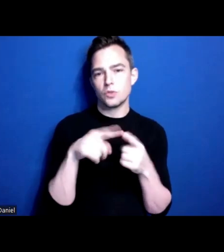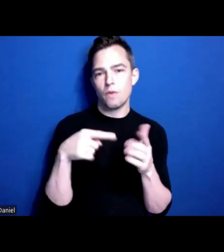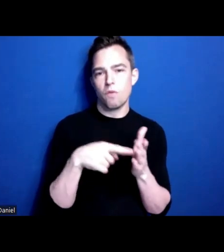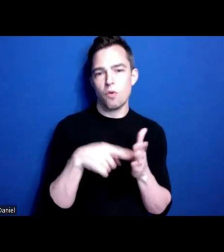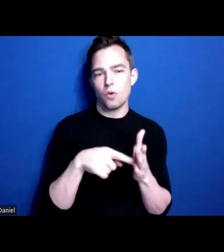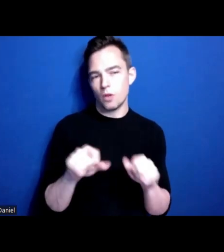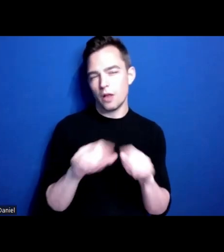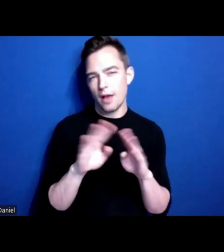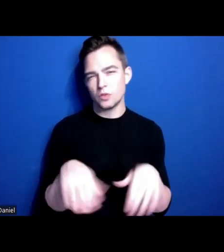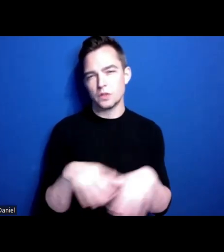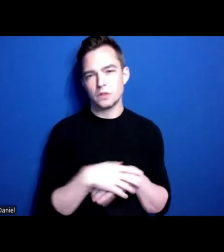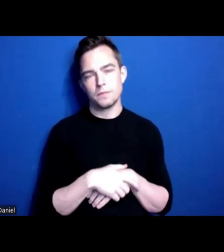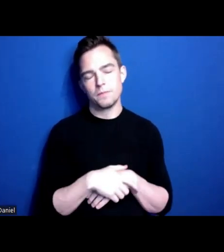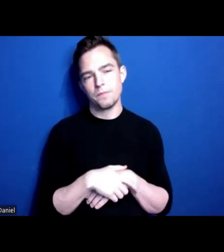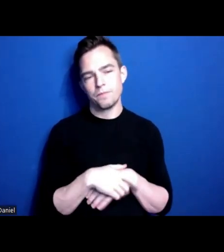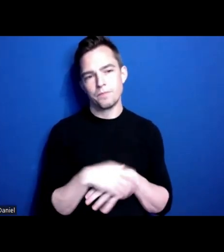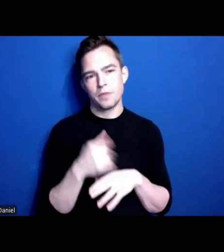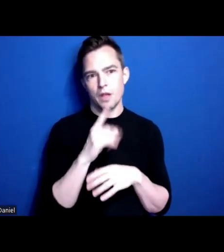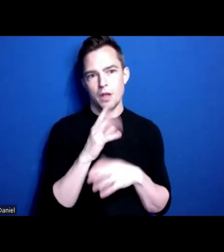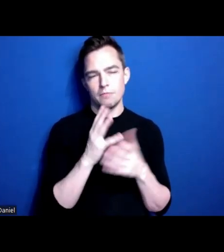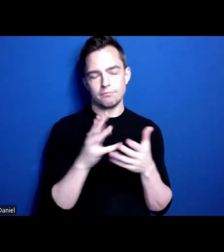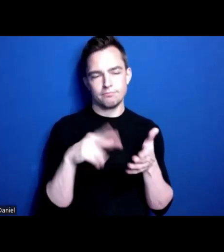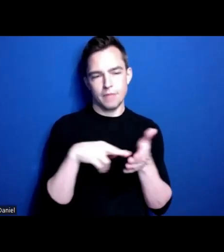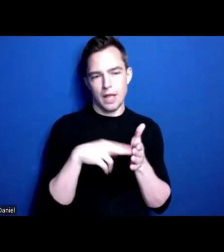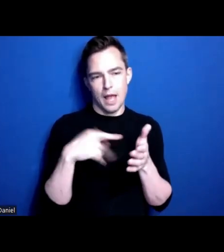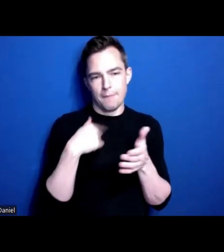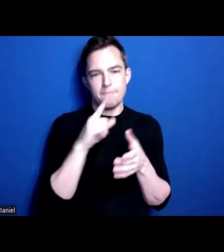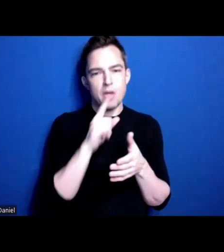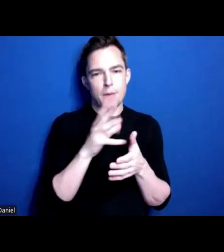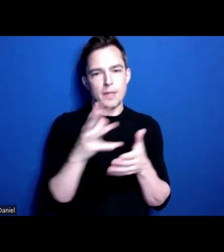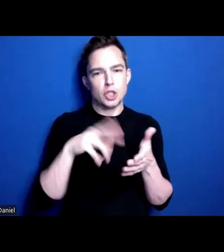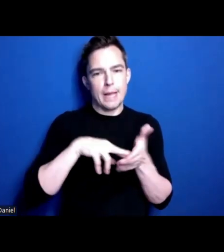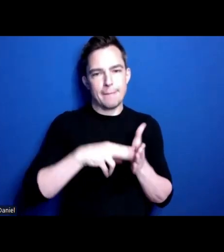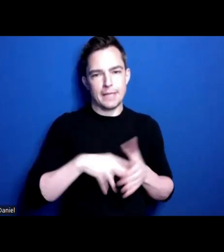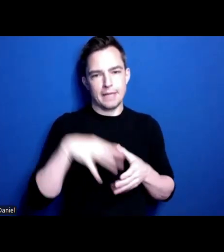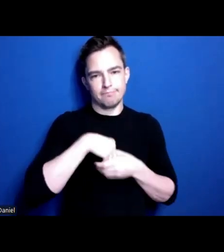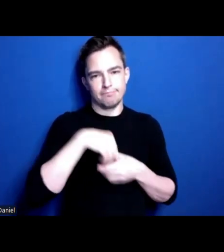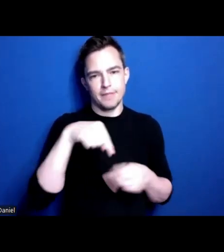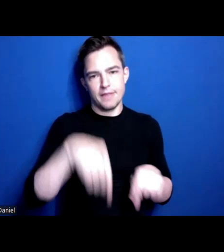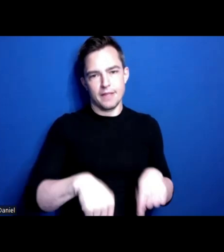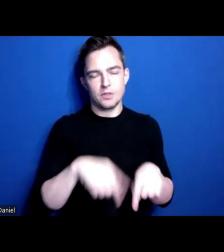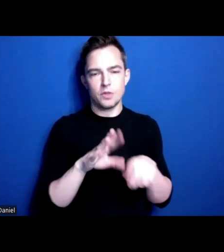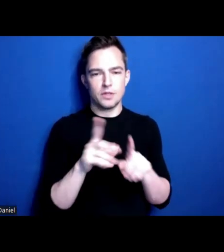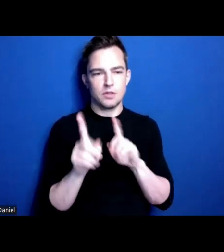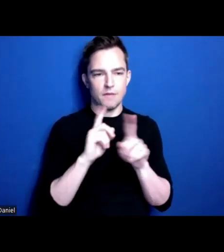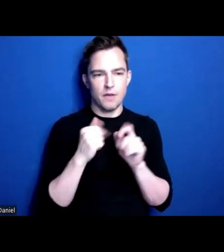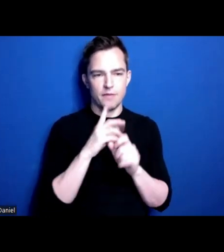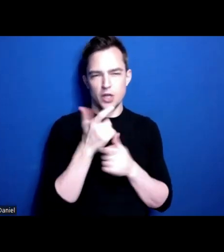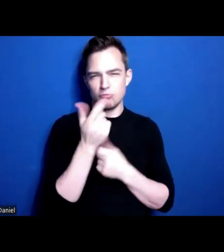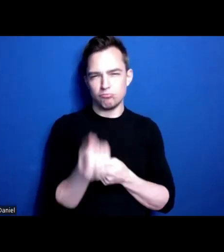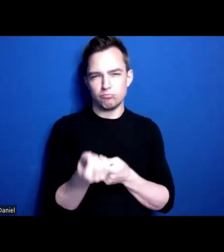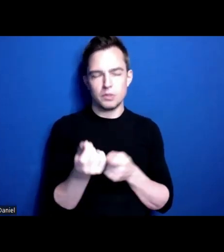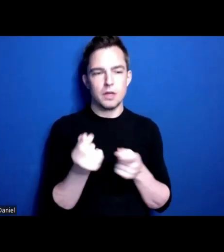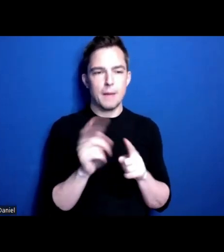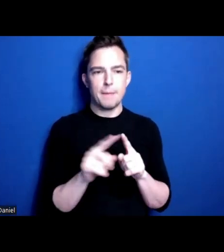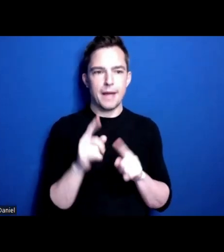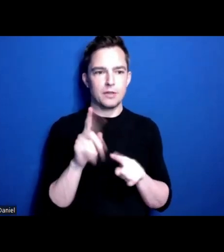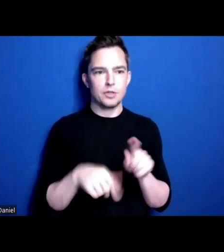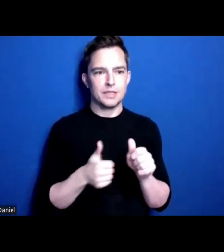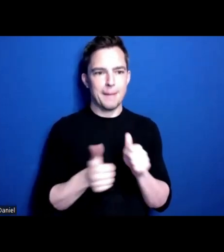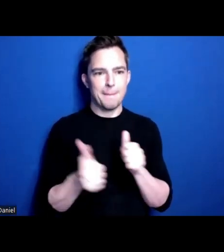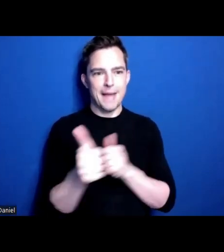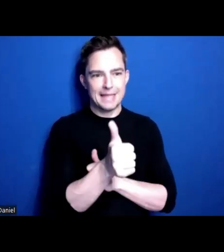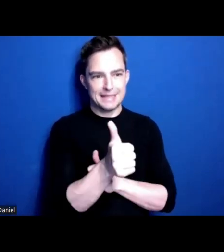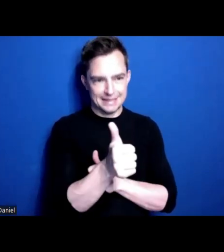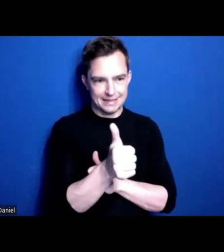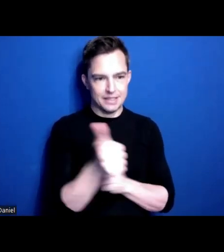housing. I'm very much implicated in this. And so it was a conversation I was really interested in, but I couldn't get past the fact